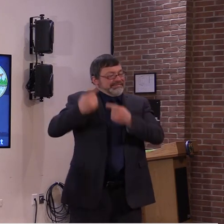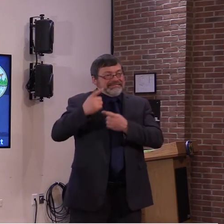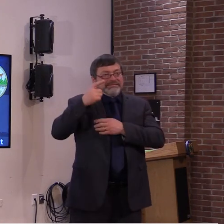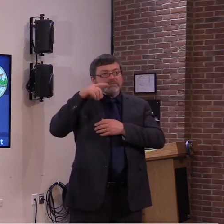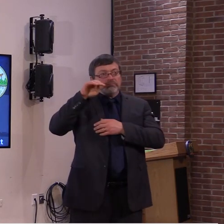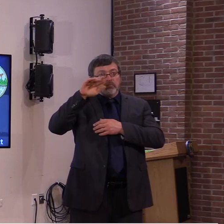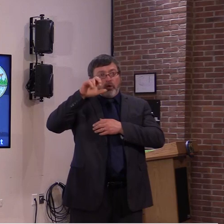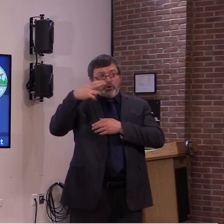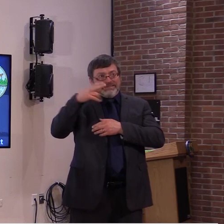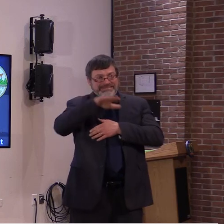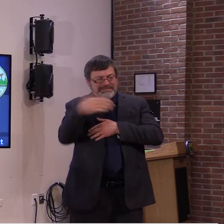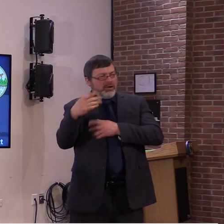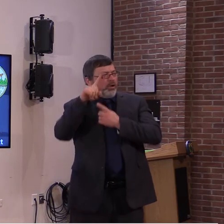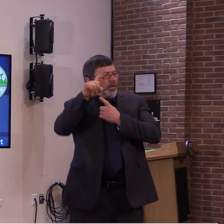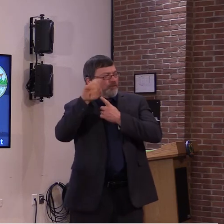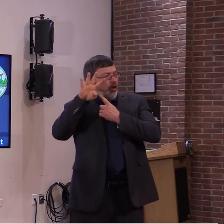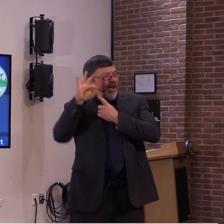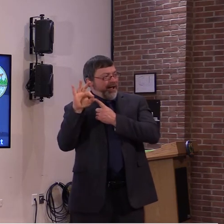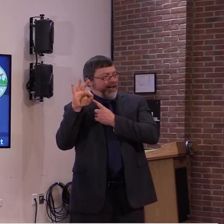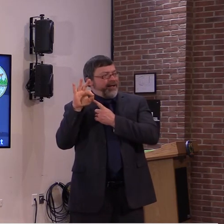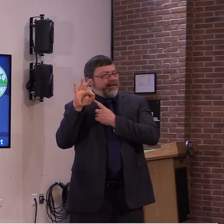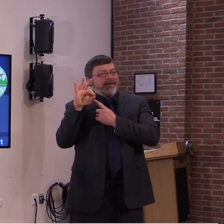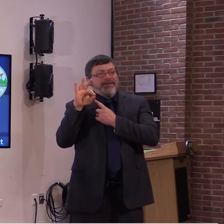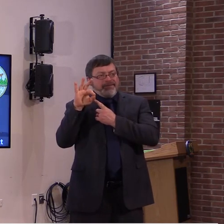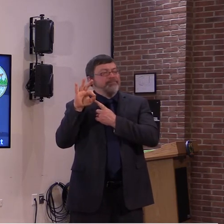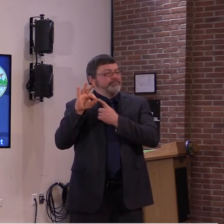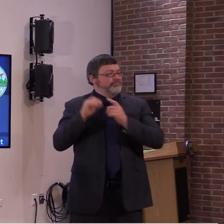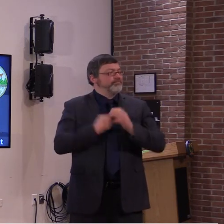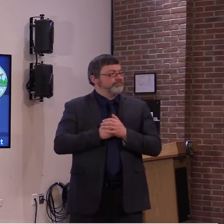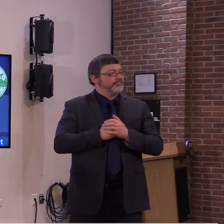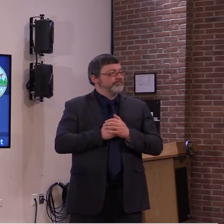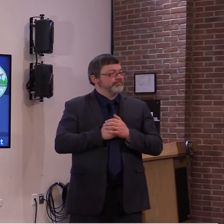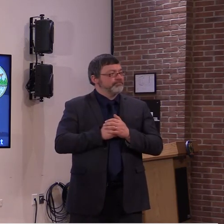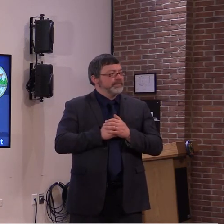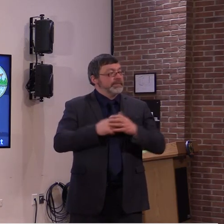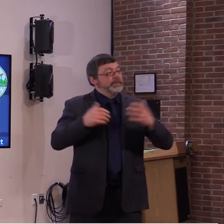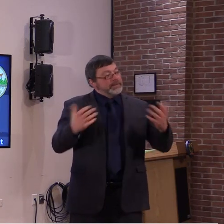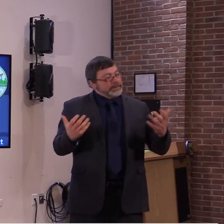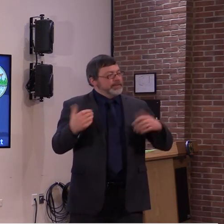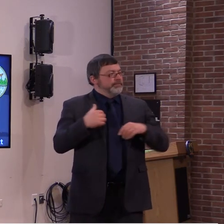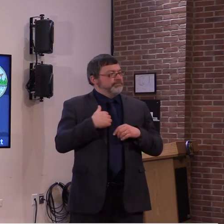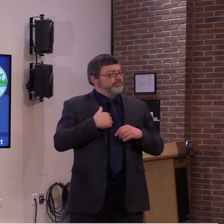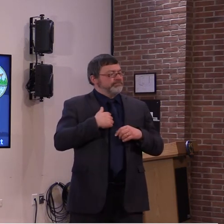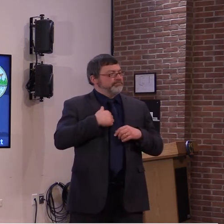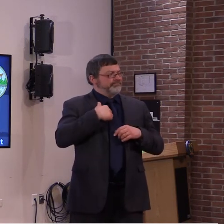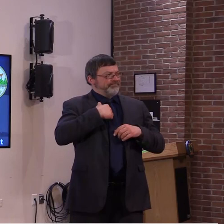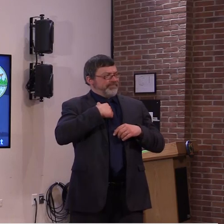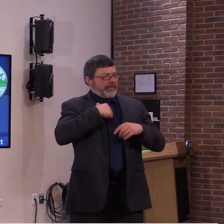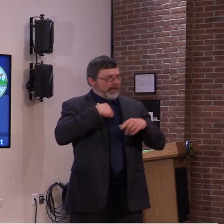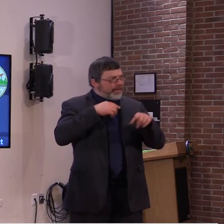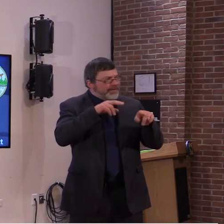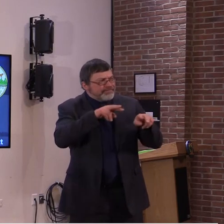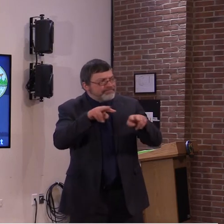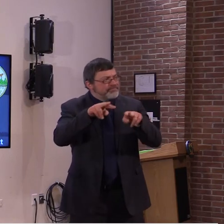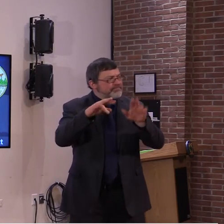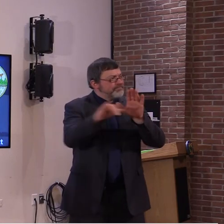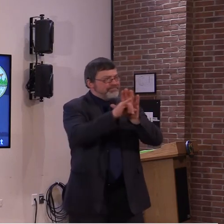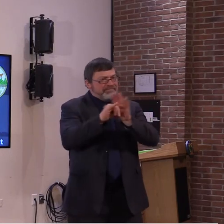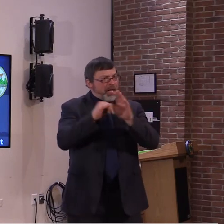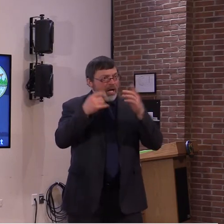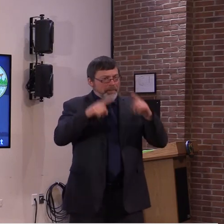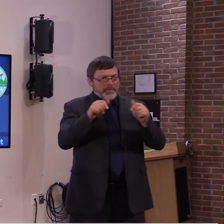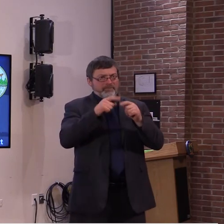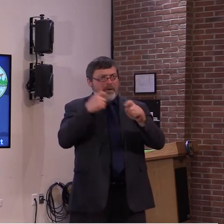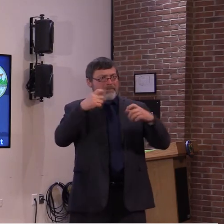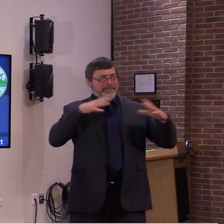draw definitive conclusions yet regarding the holidays, as Christmas and New Year's likely did